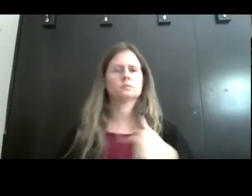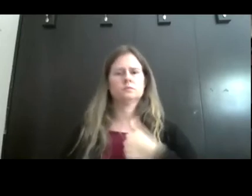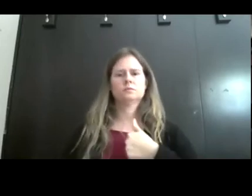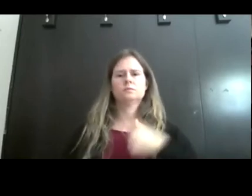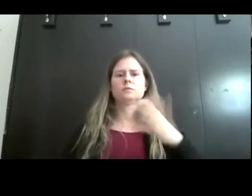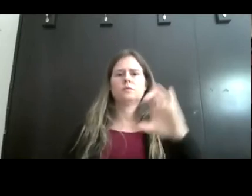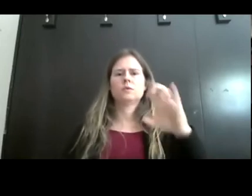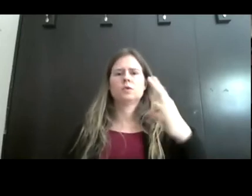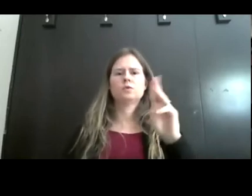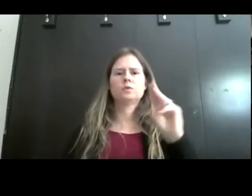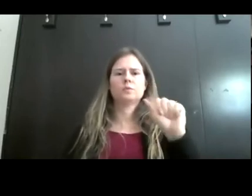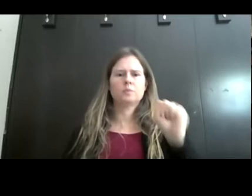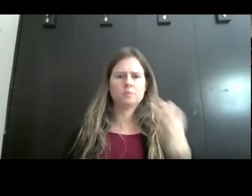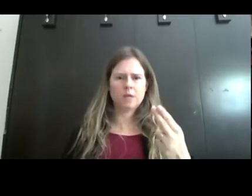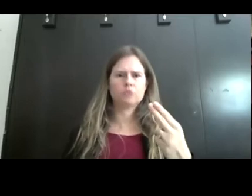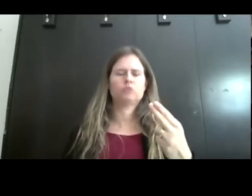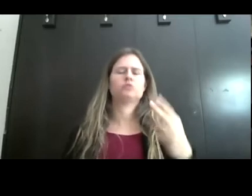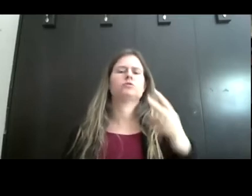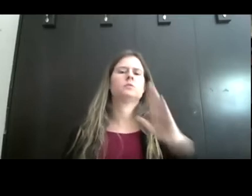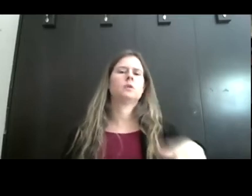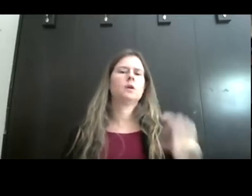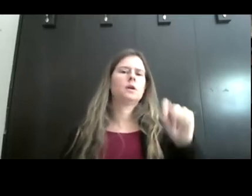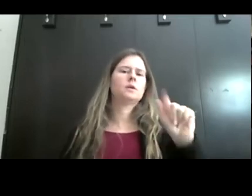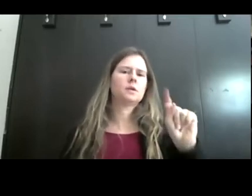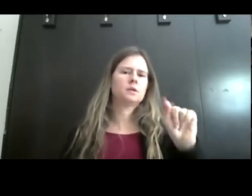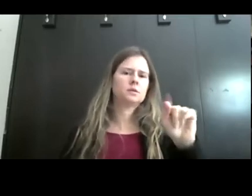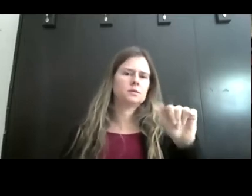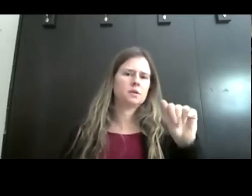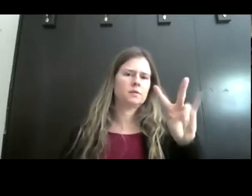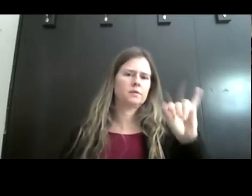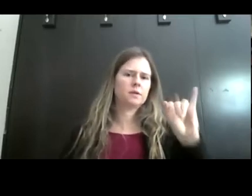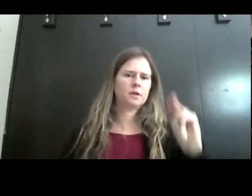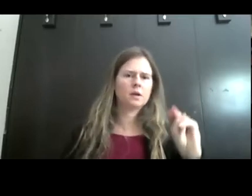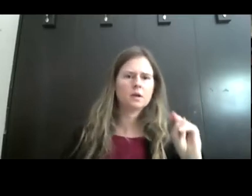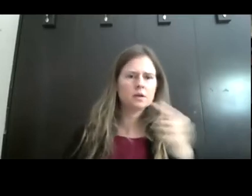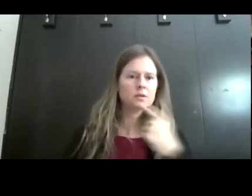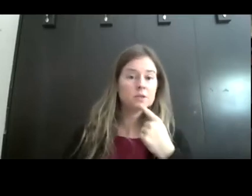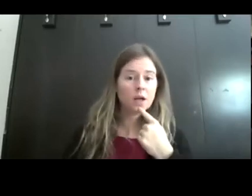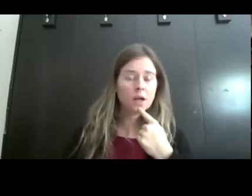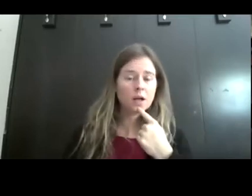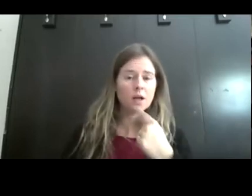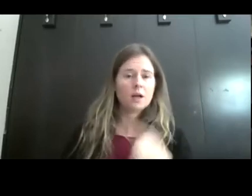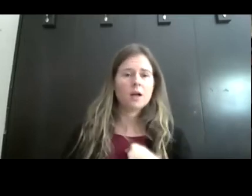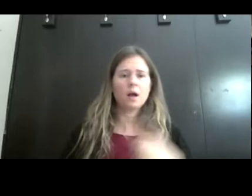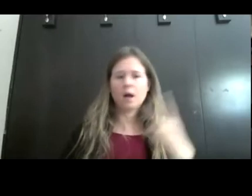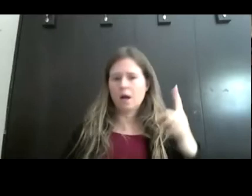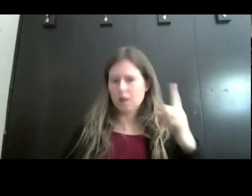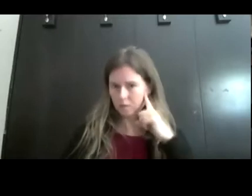and Tataviam. And he looks me dead in the eye and says, I heard that the